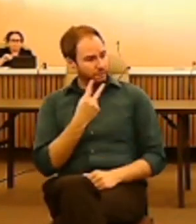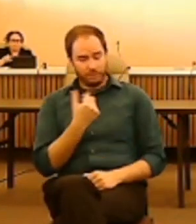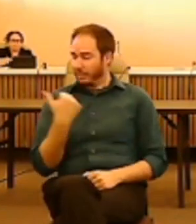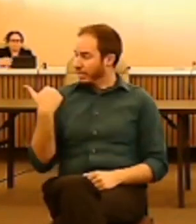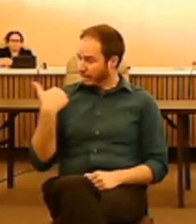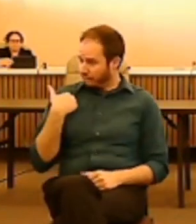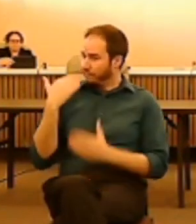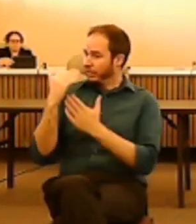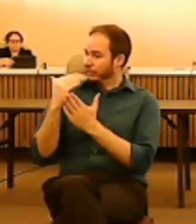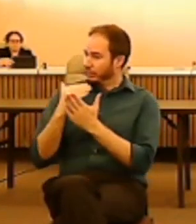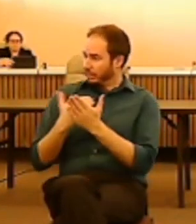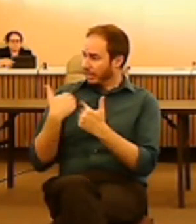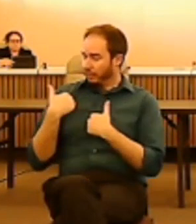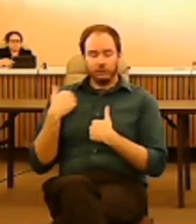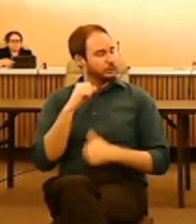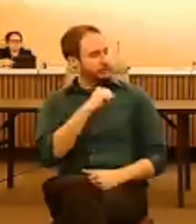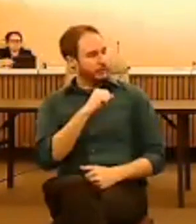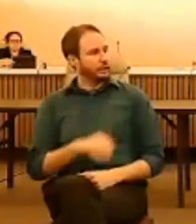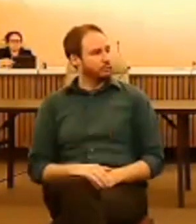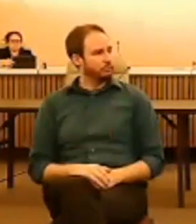have the list in it? Yeah. Okay.